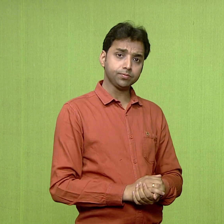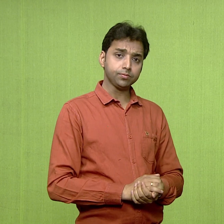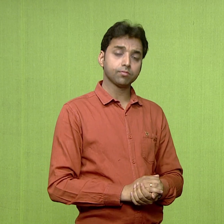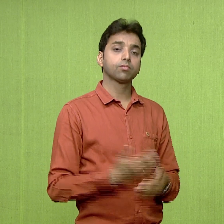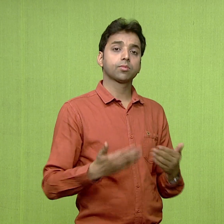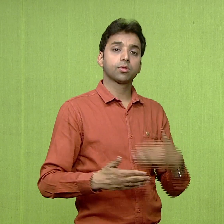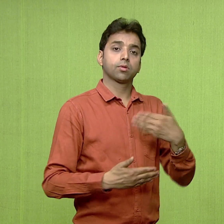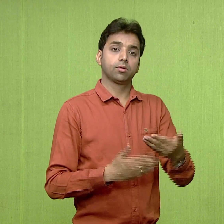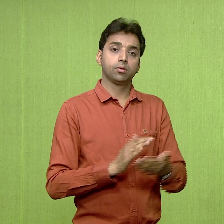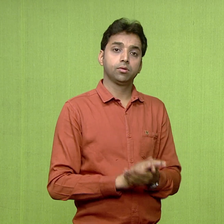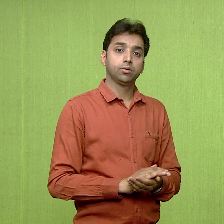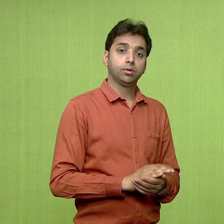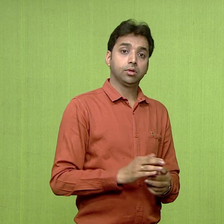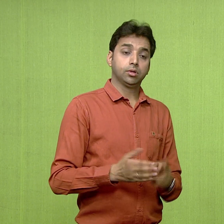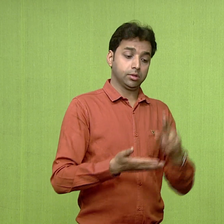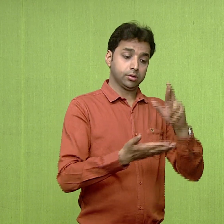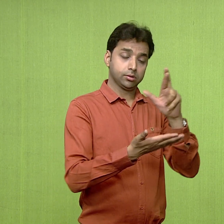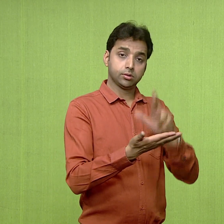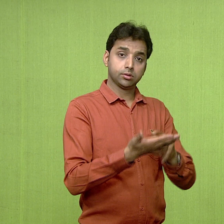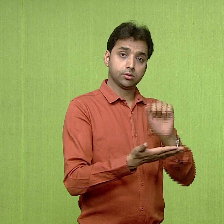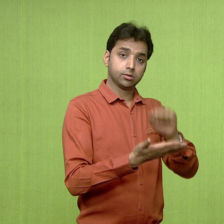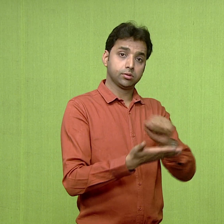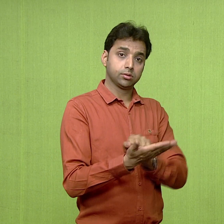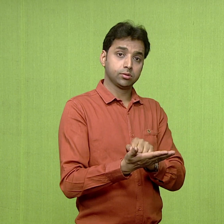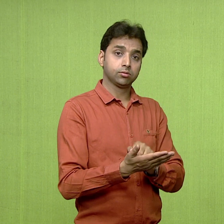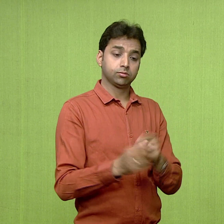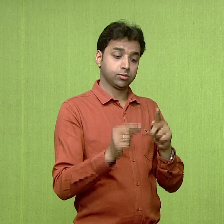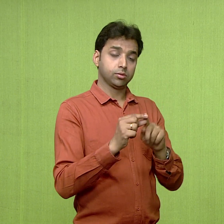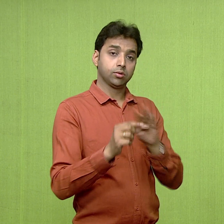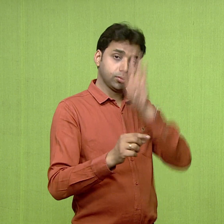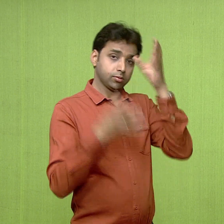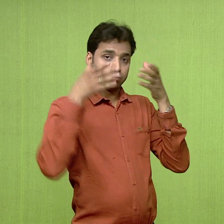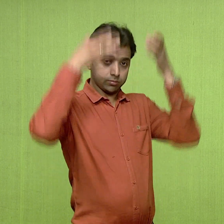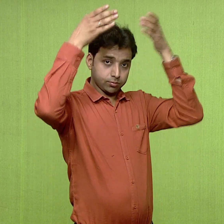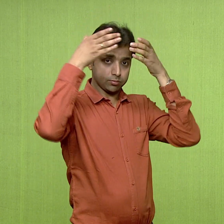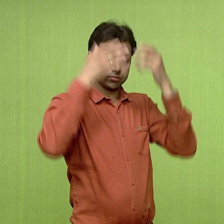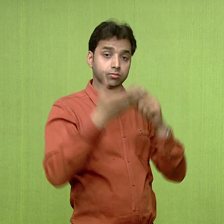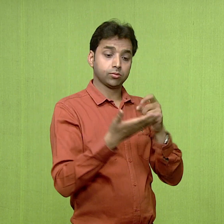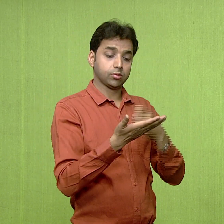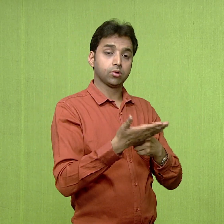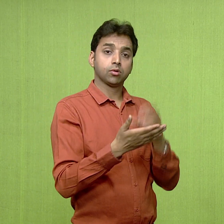was reserved for the princes of the royal family.